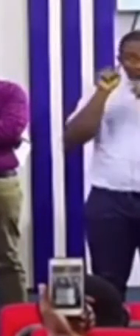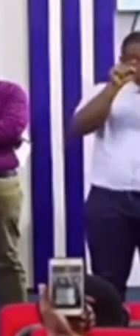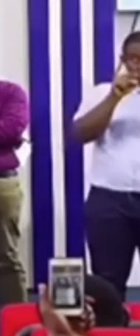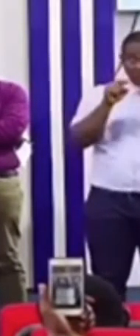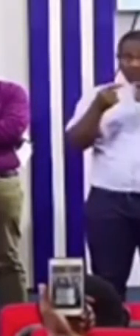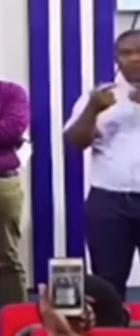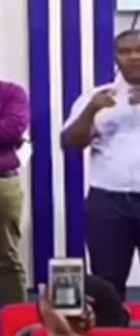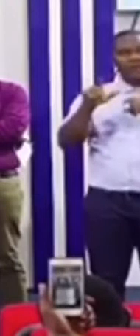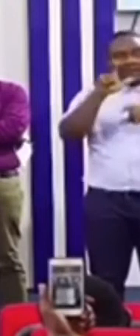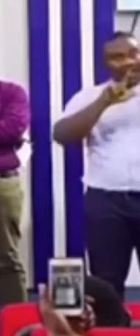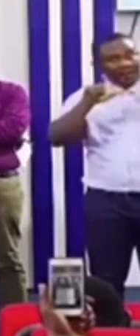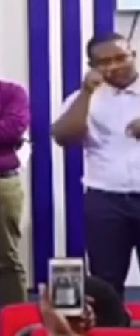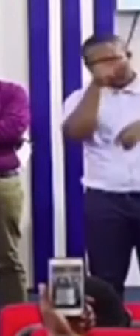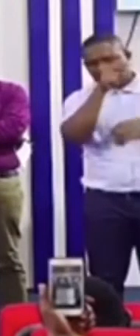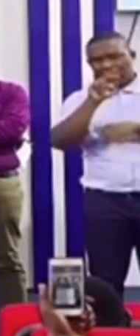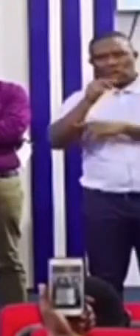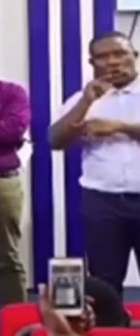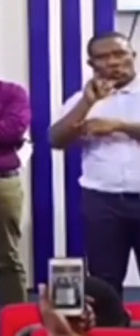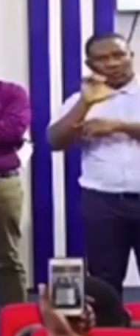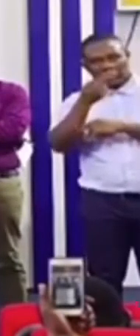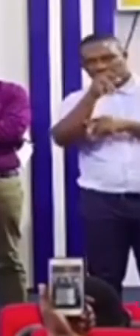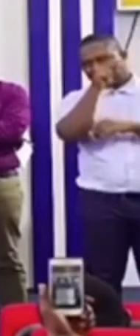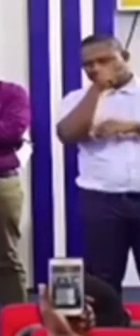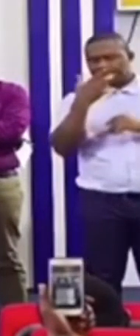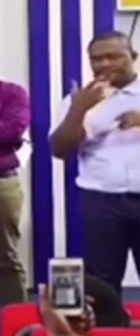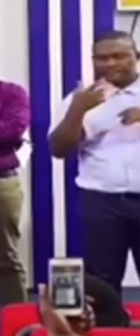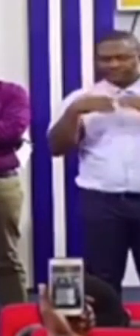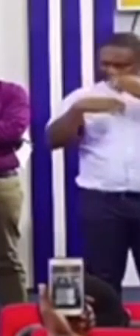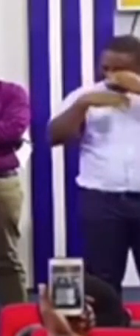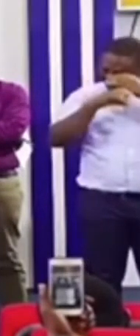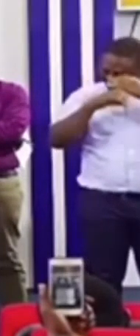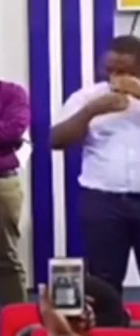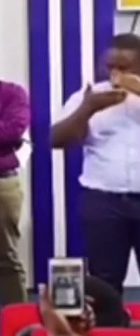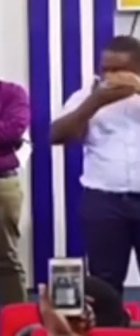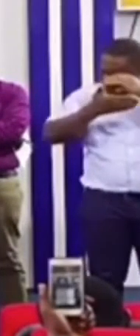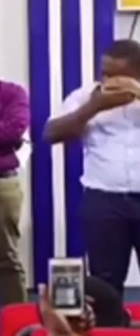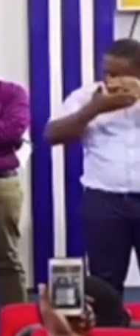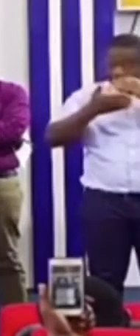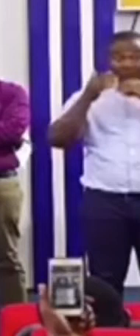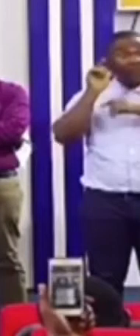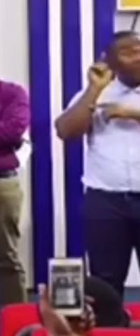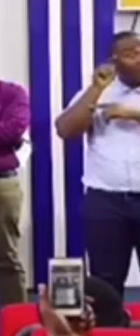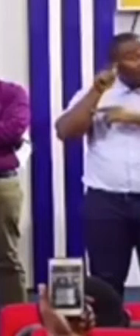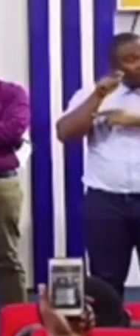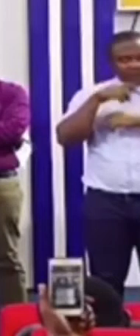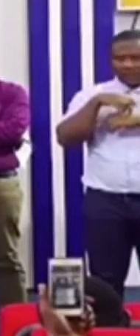laboratory, specifically Noguchi Memorial Institute Medical Research, and we received report later in the day